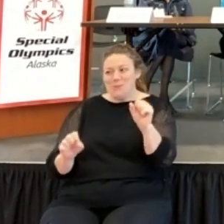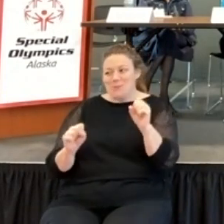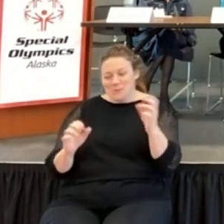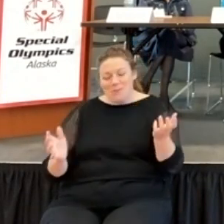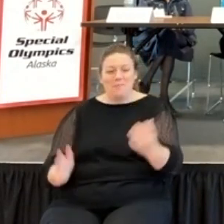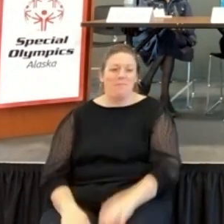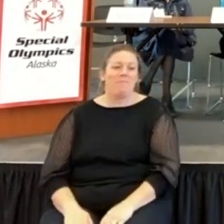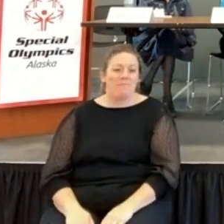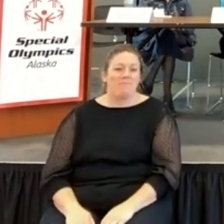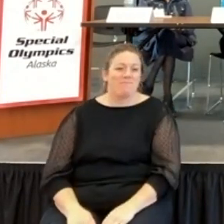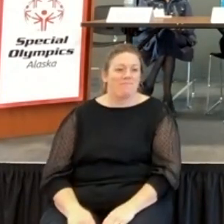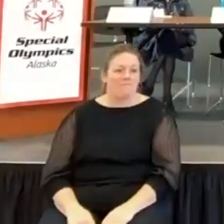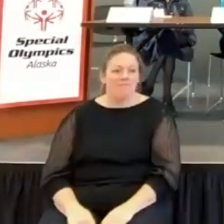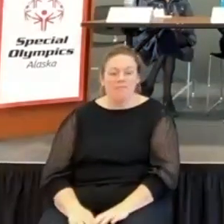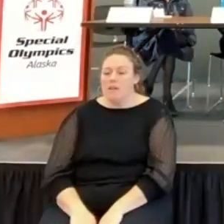Thank you.